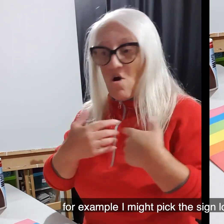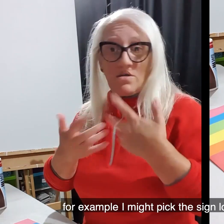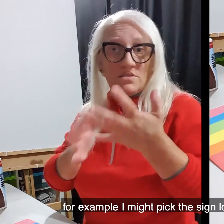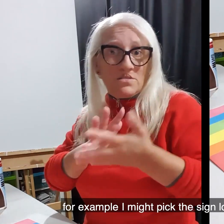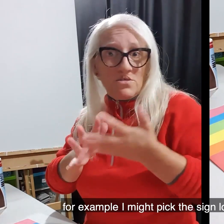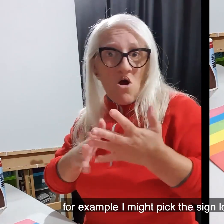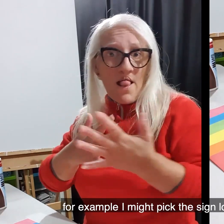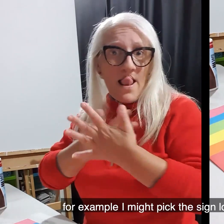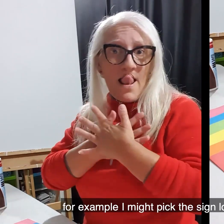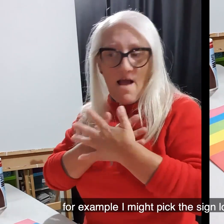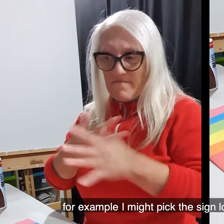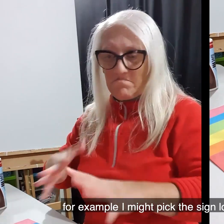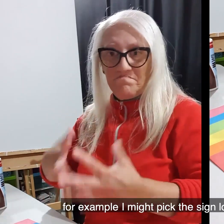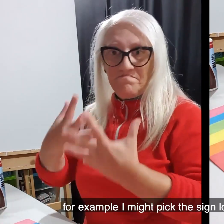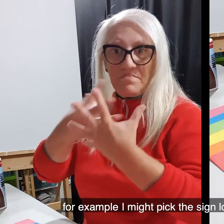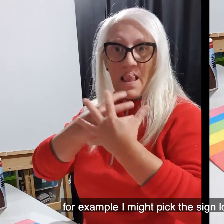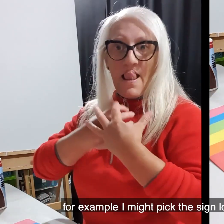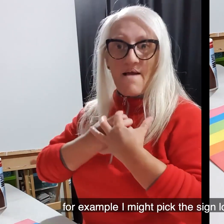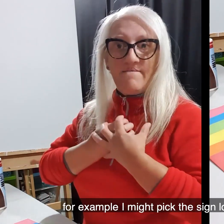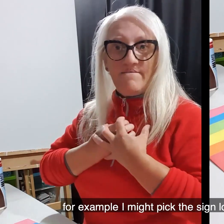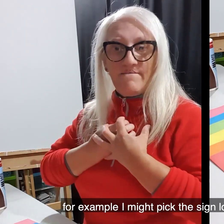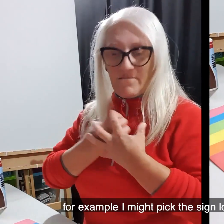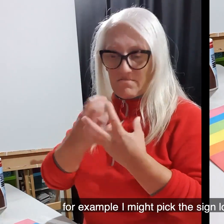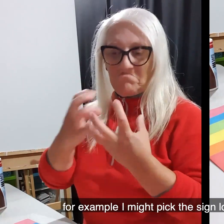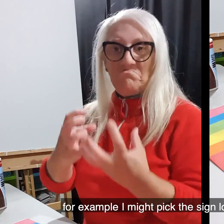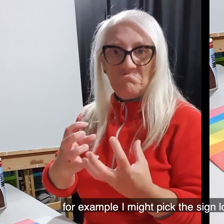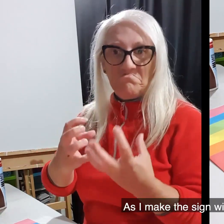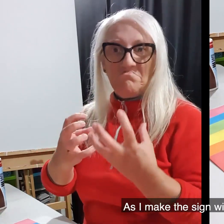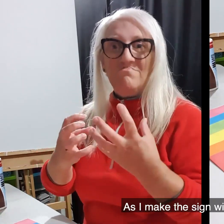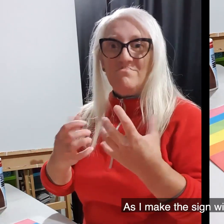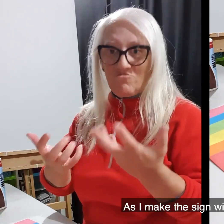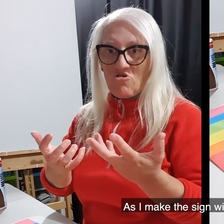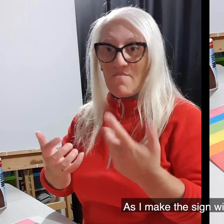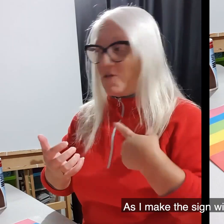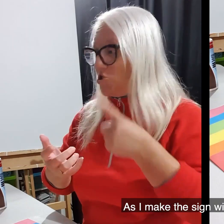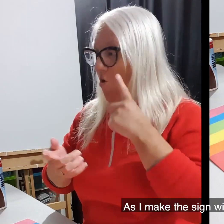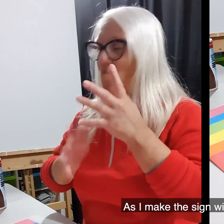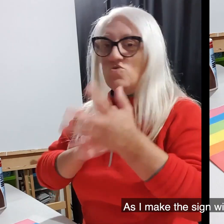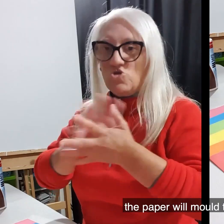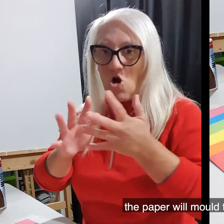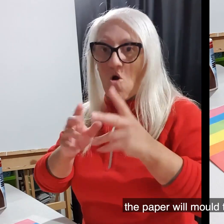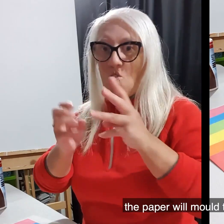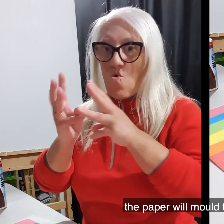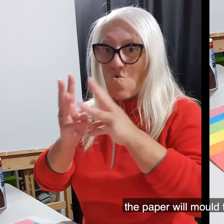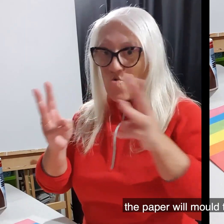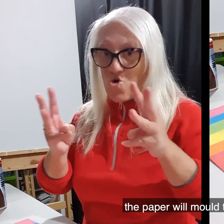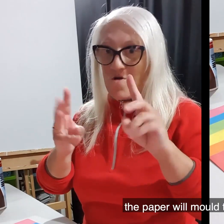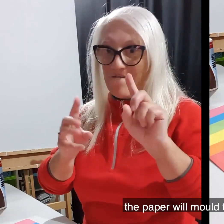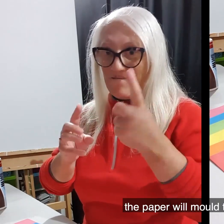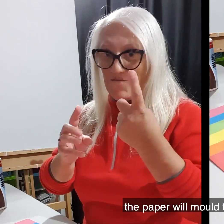in gay or lesbian love. As I make the sign with my hands, the paper will mold into that